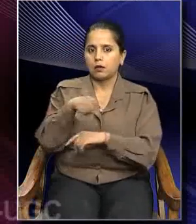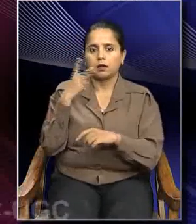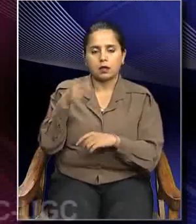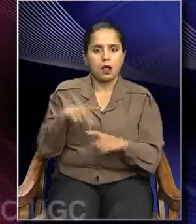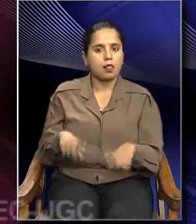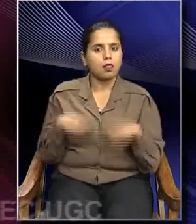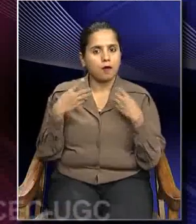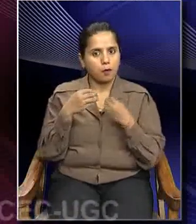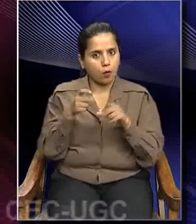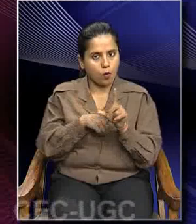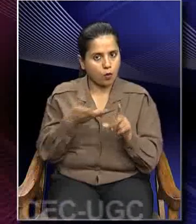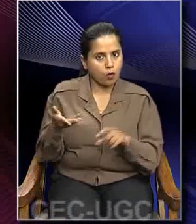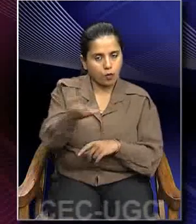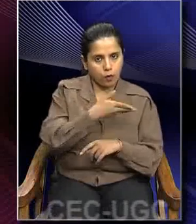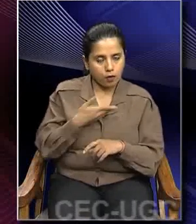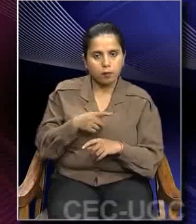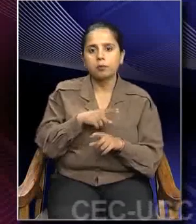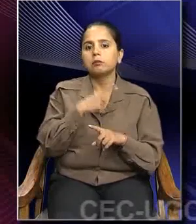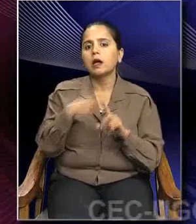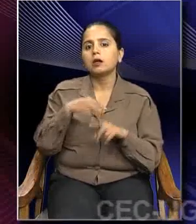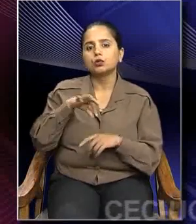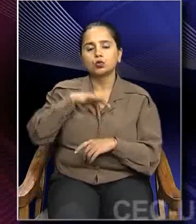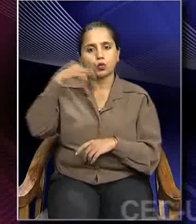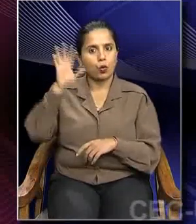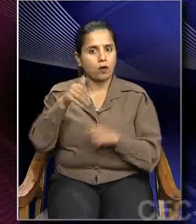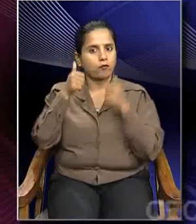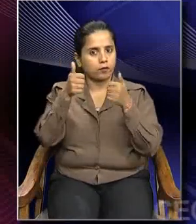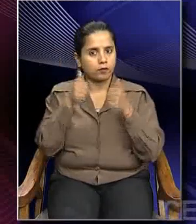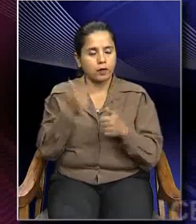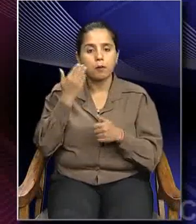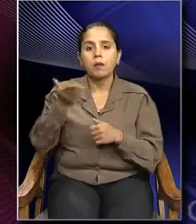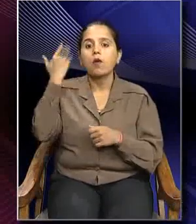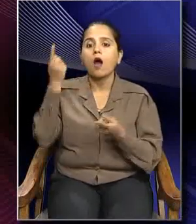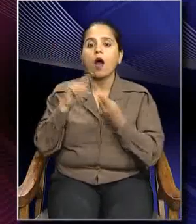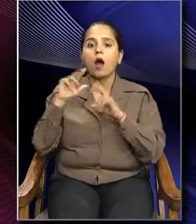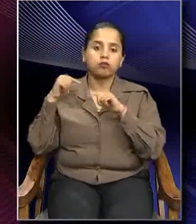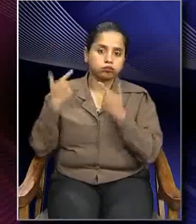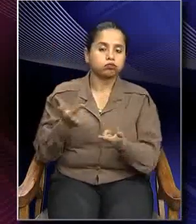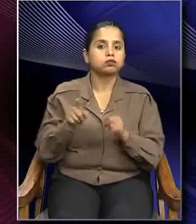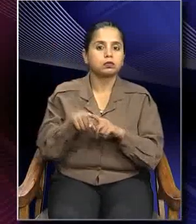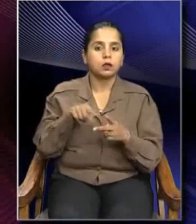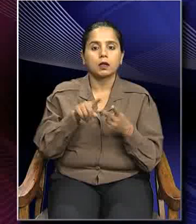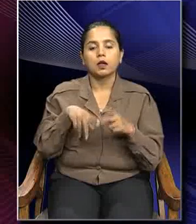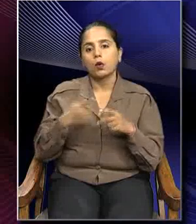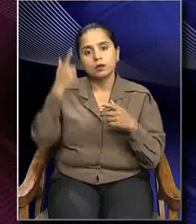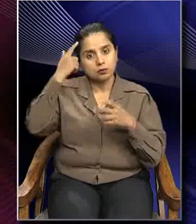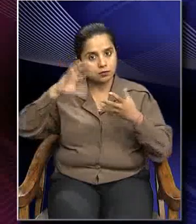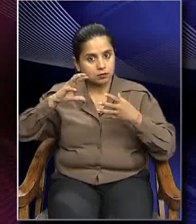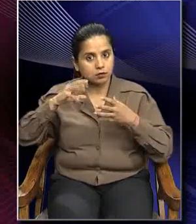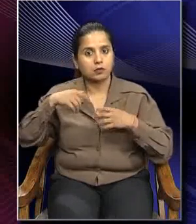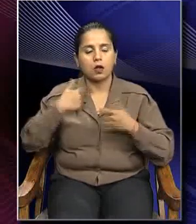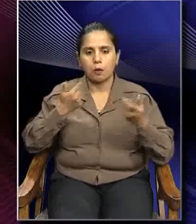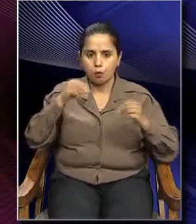living bodies wherein the soul reaps the consequences of the past action, the sensory and the motor organs, which are